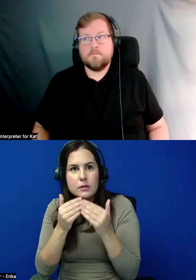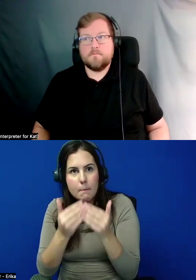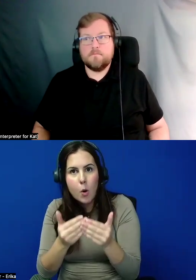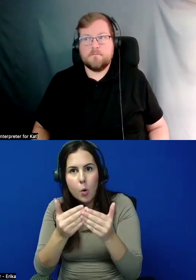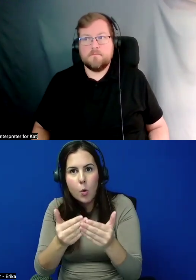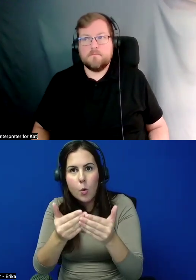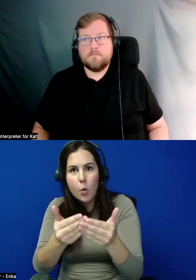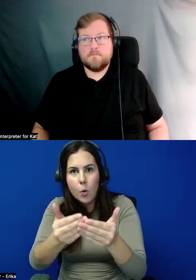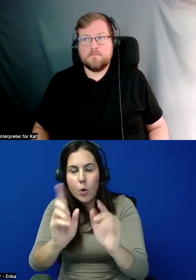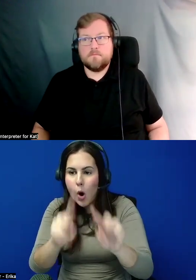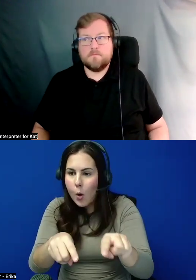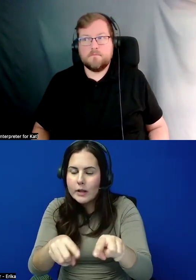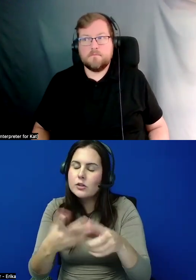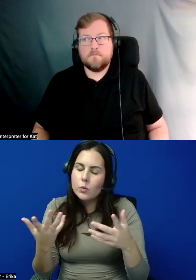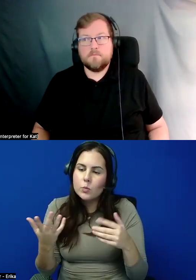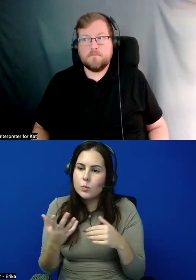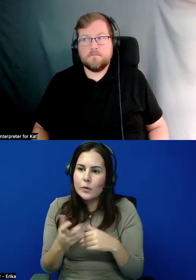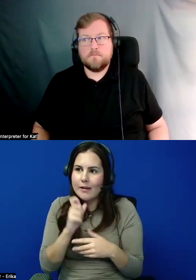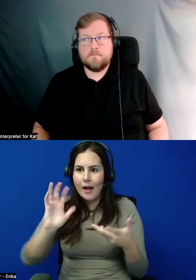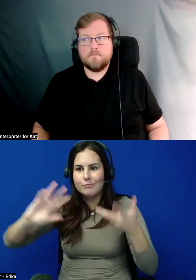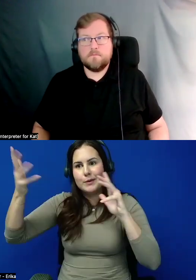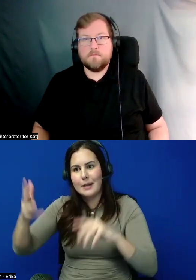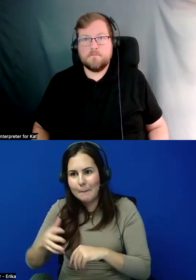then not mess it up.